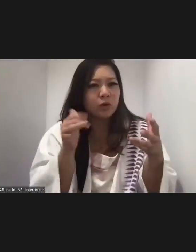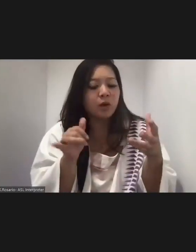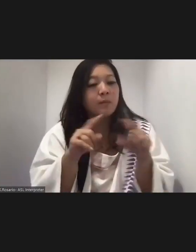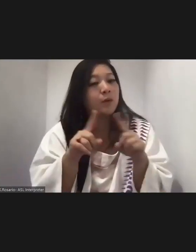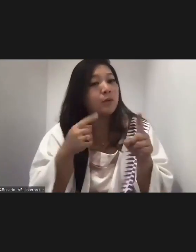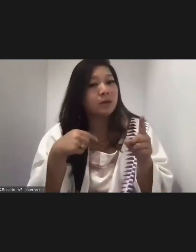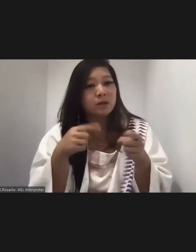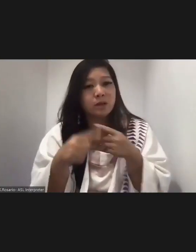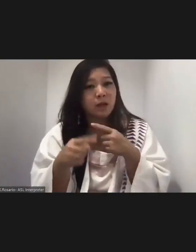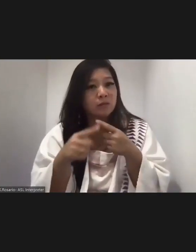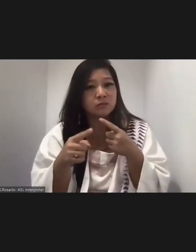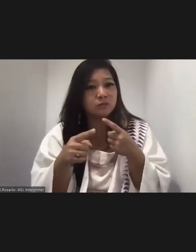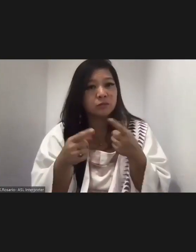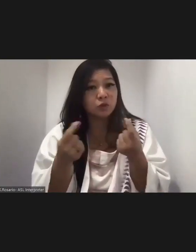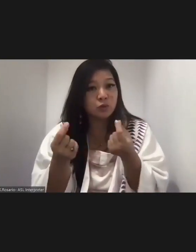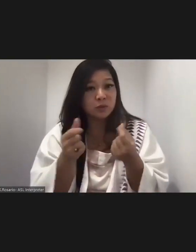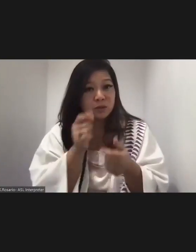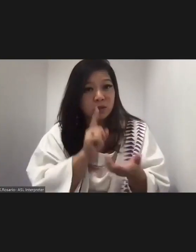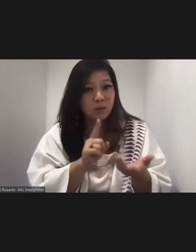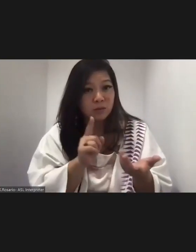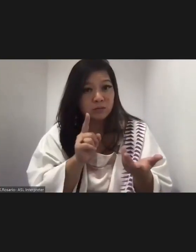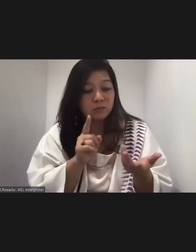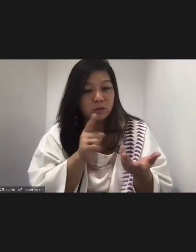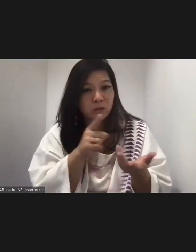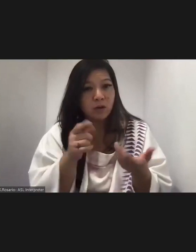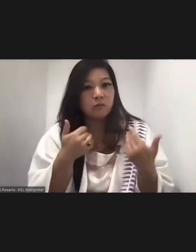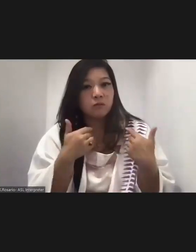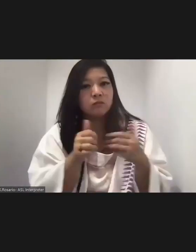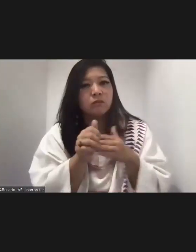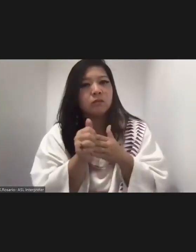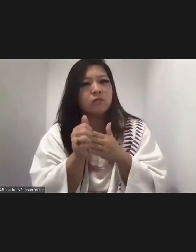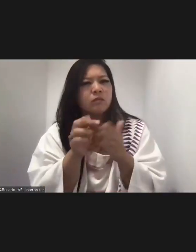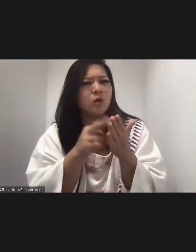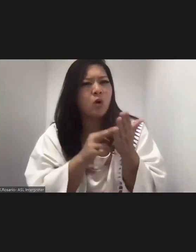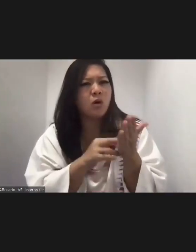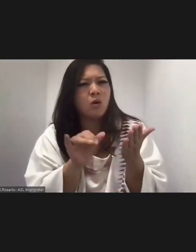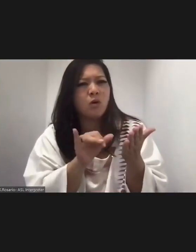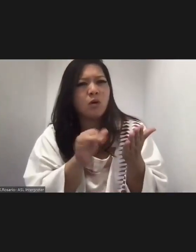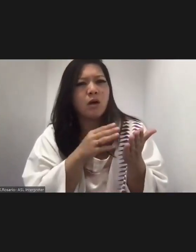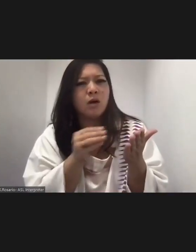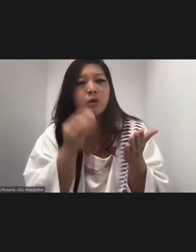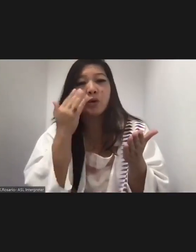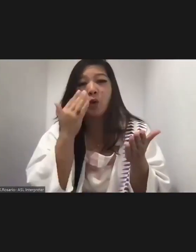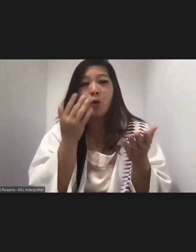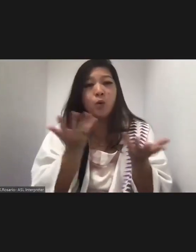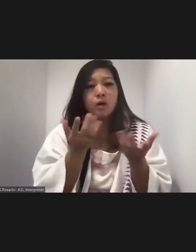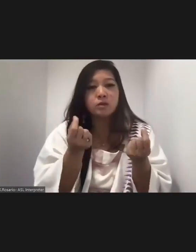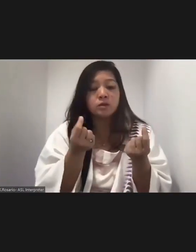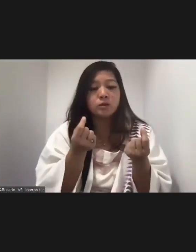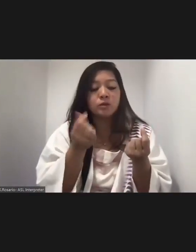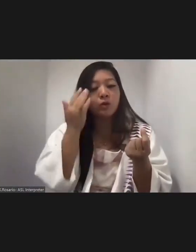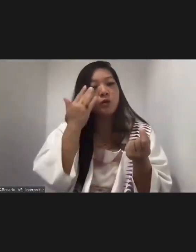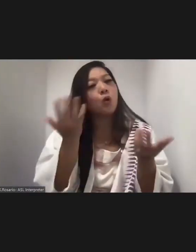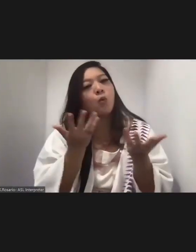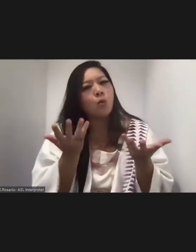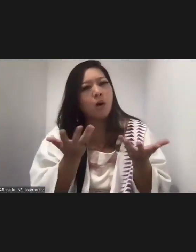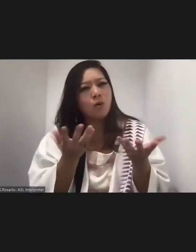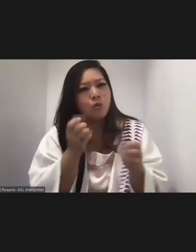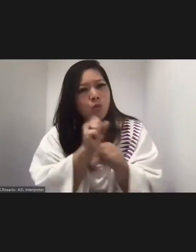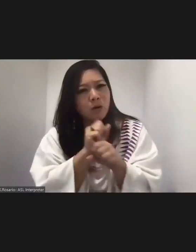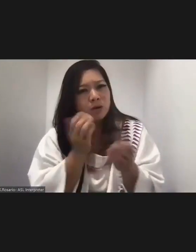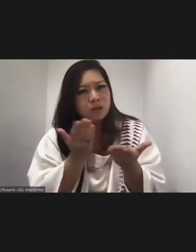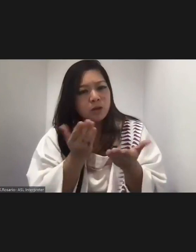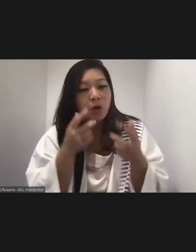cannot win this alone. We all know what to do, and we all know what works. Wear